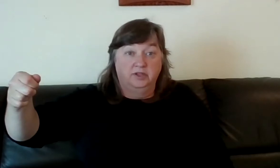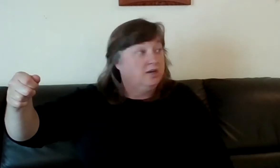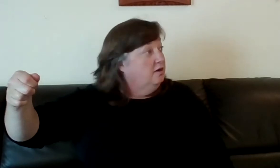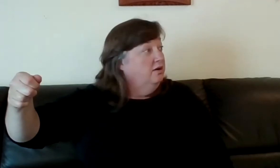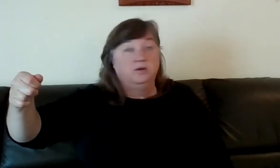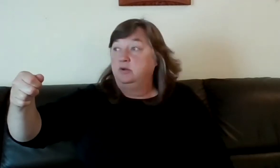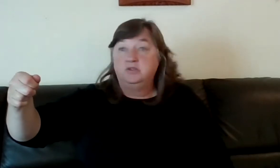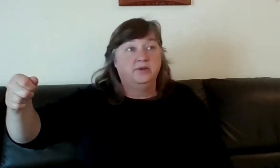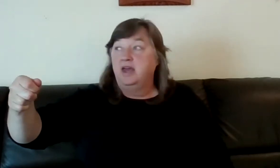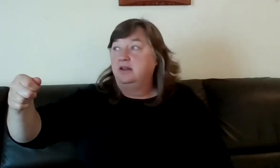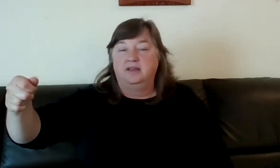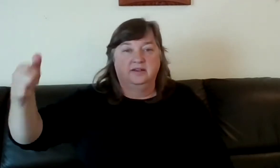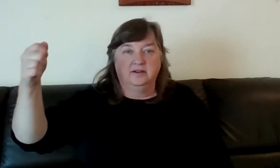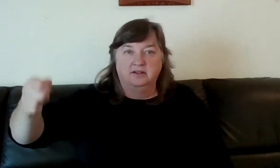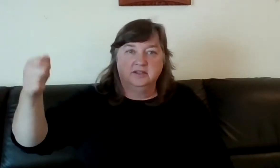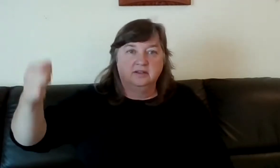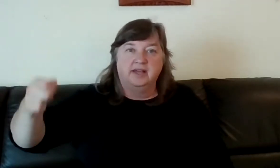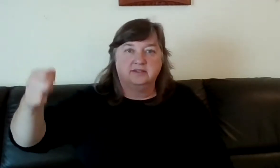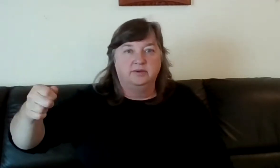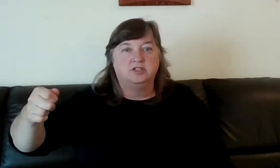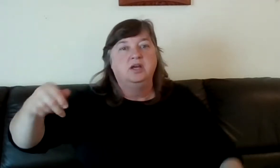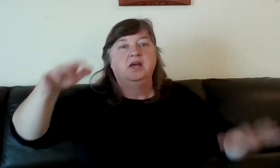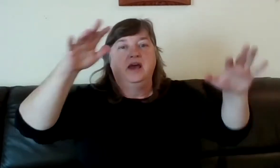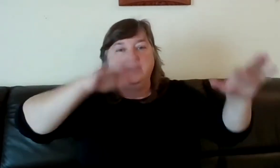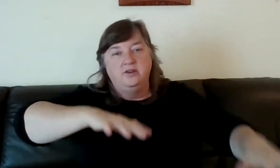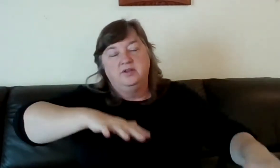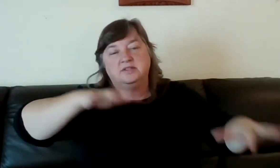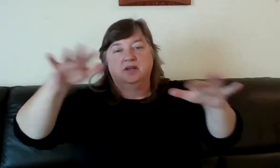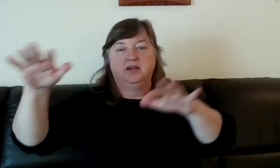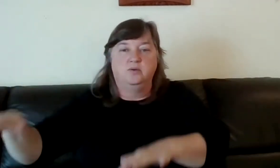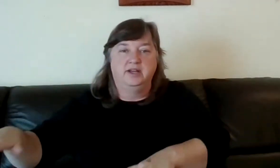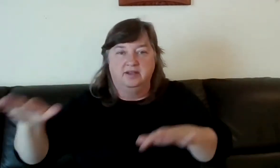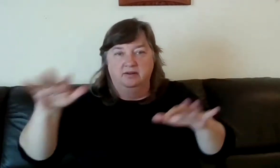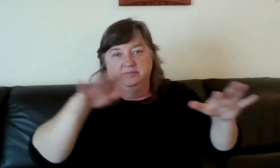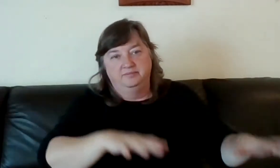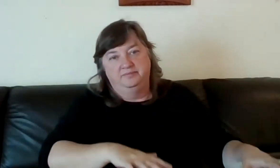look, who's doing that? And they're going to look to the light switch, and then you can sign quiet down.